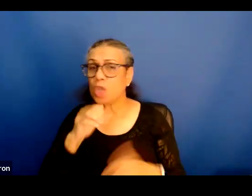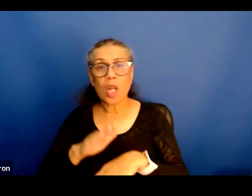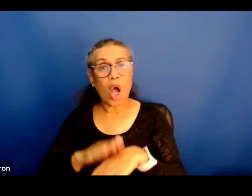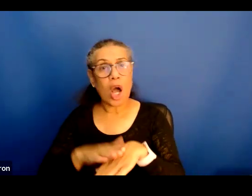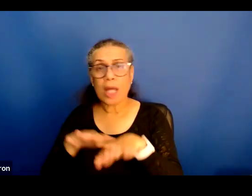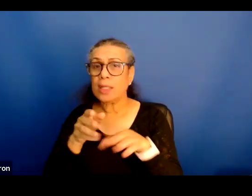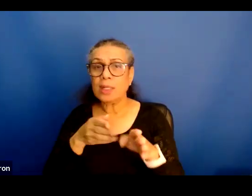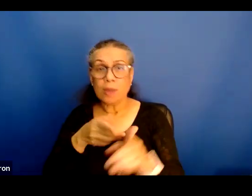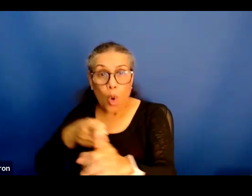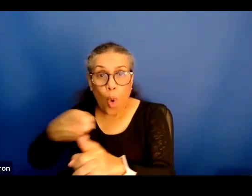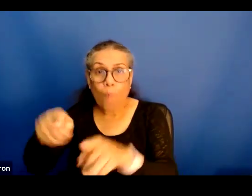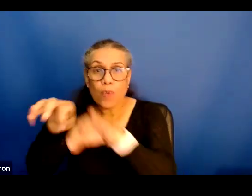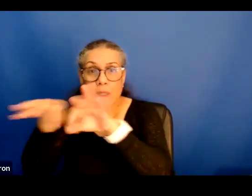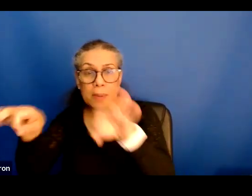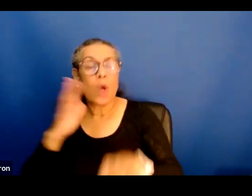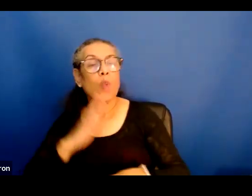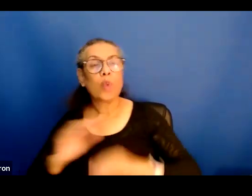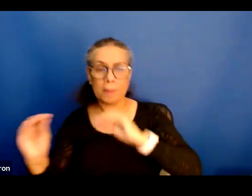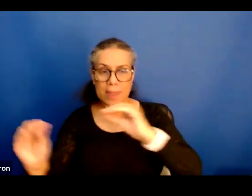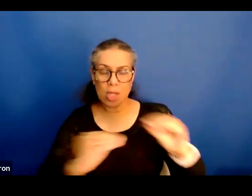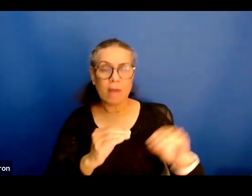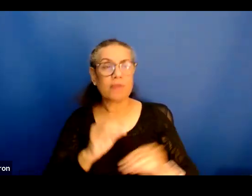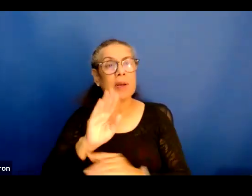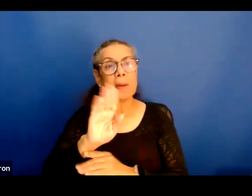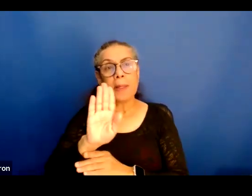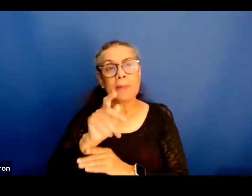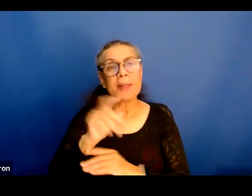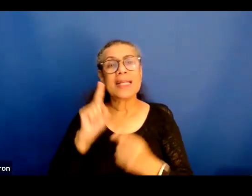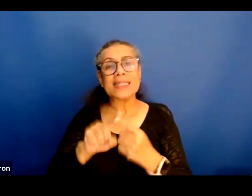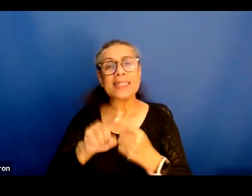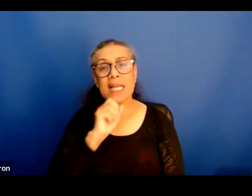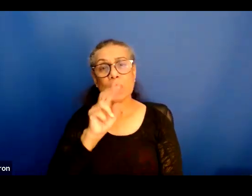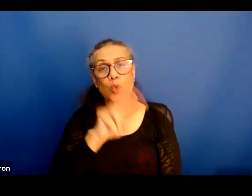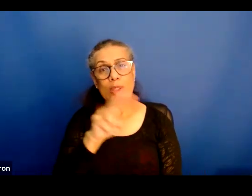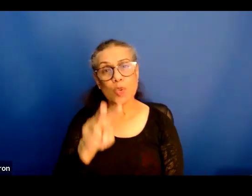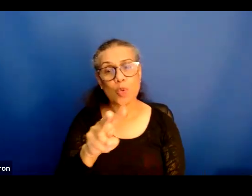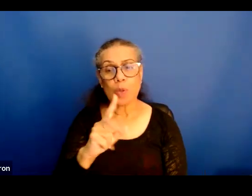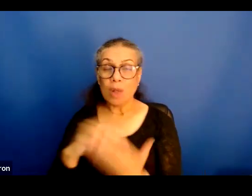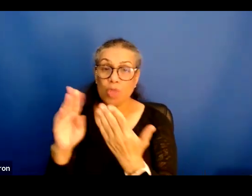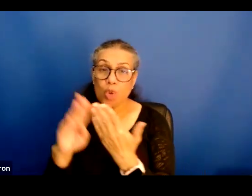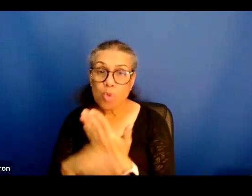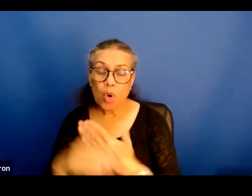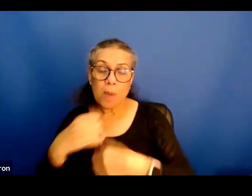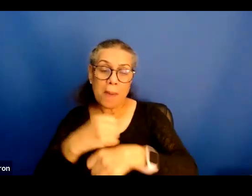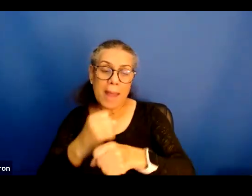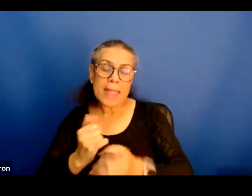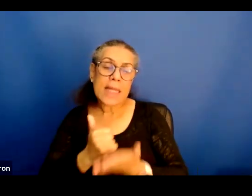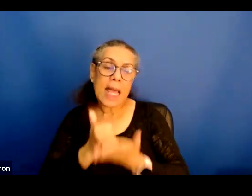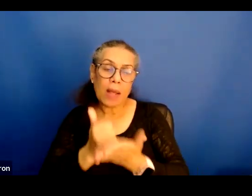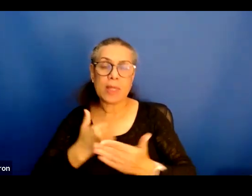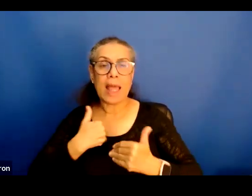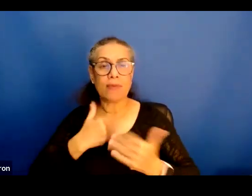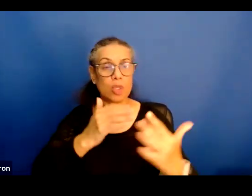track. Many will be educated by BPS until age 22, and their programs are specifically designed to help them build the